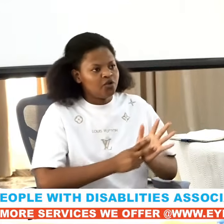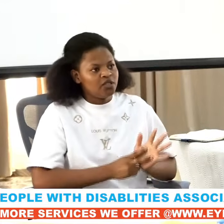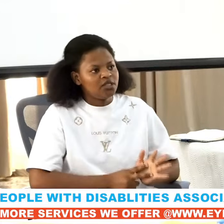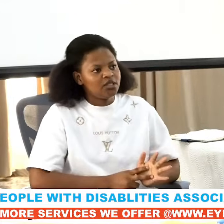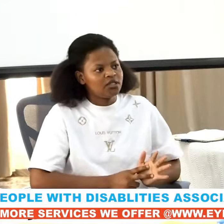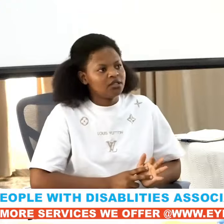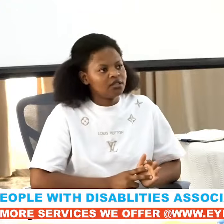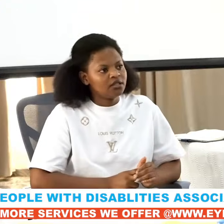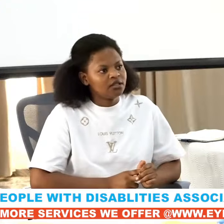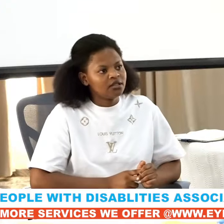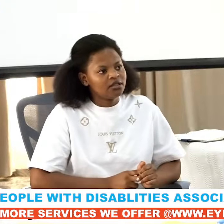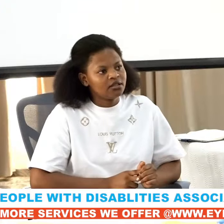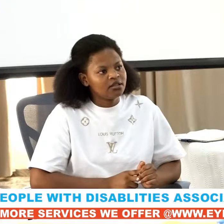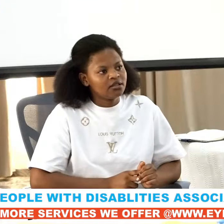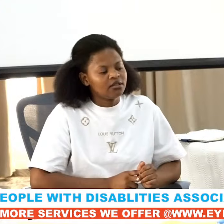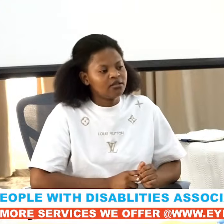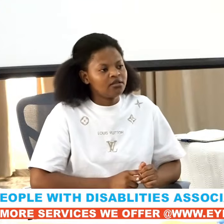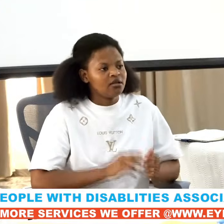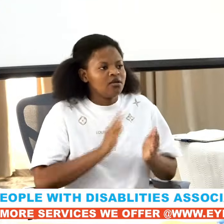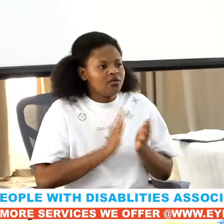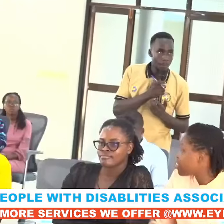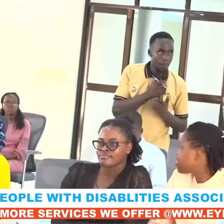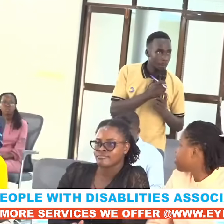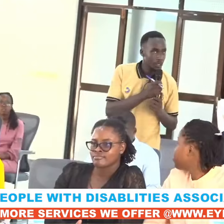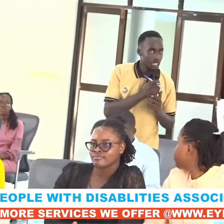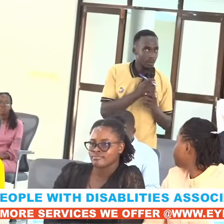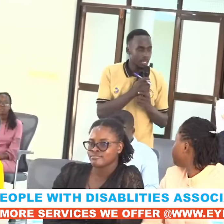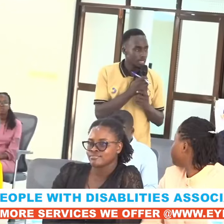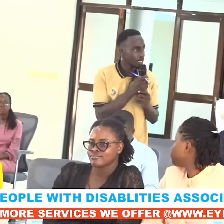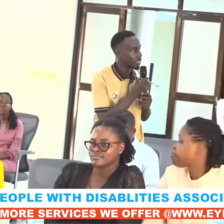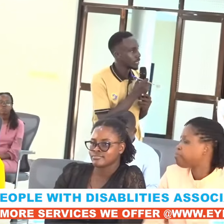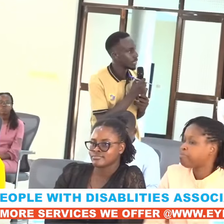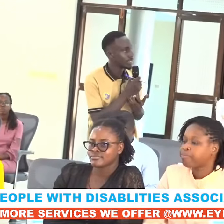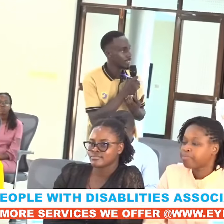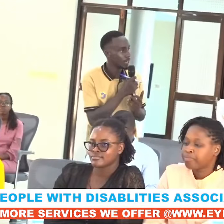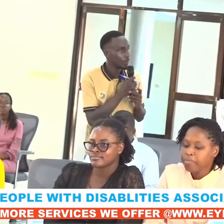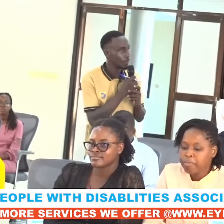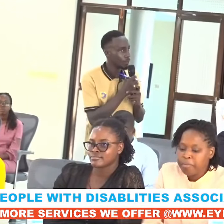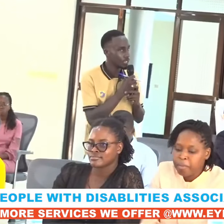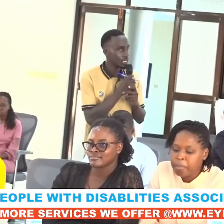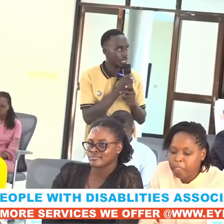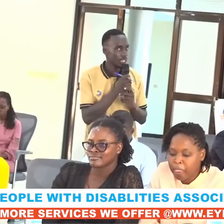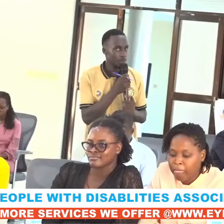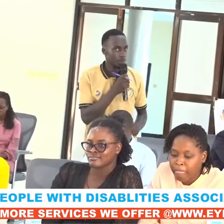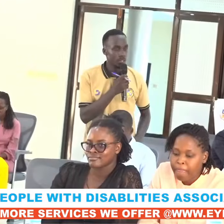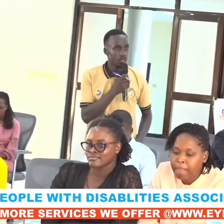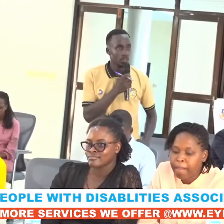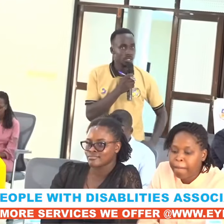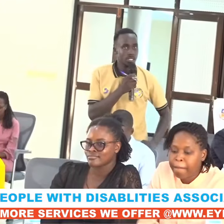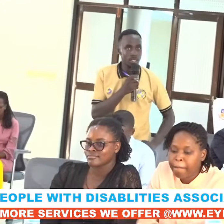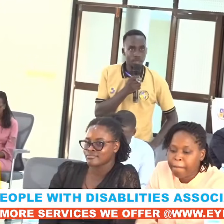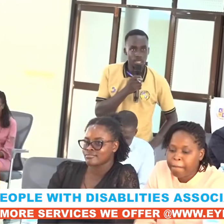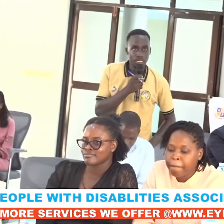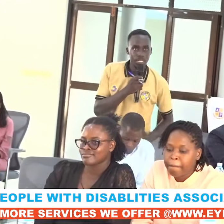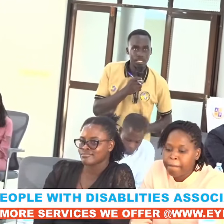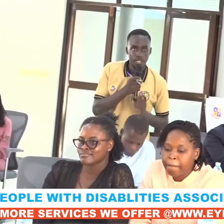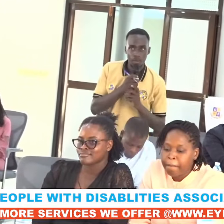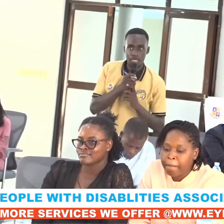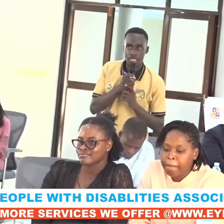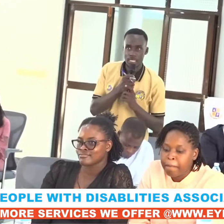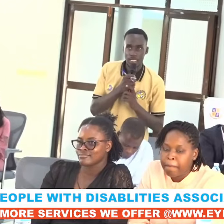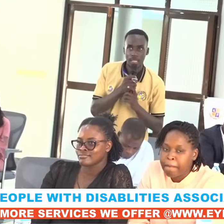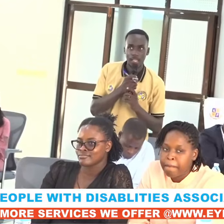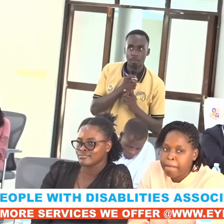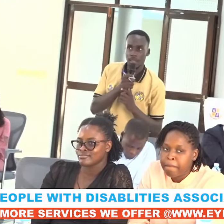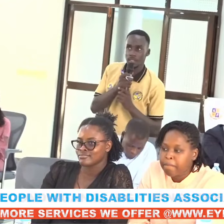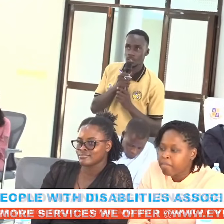you so much. Good afternoon to you all. I'm Mushawe Dennis, and I'm the president Persons with Disabilities at